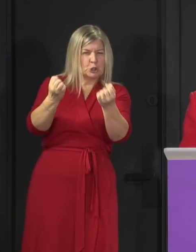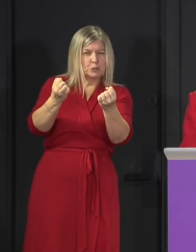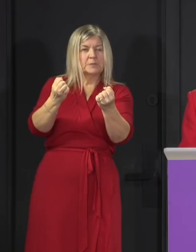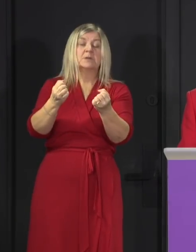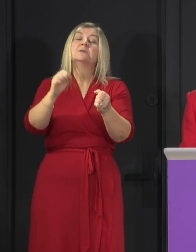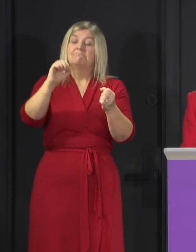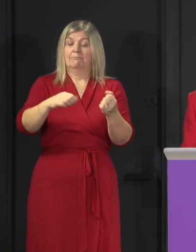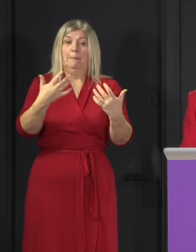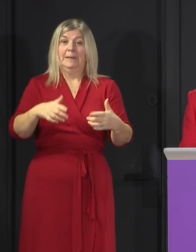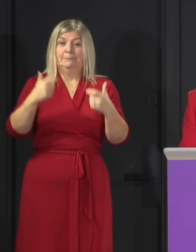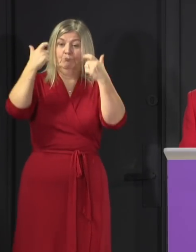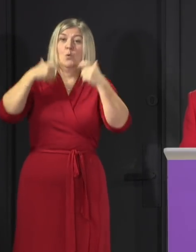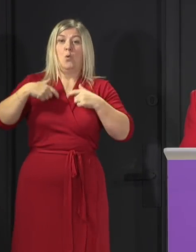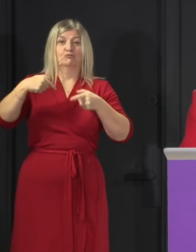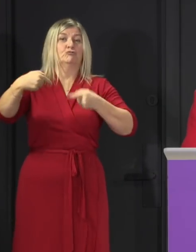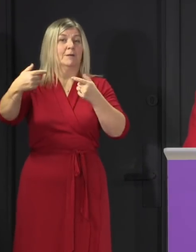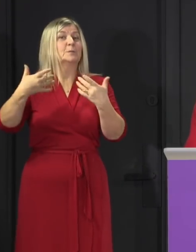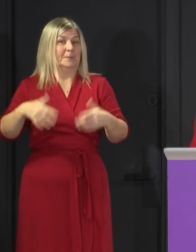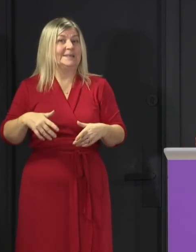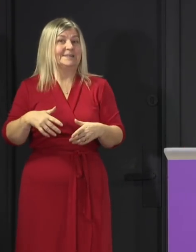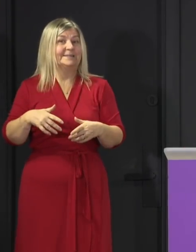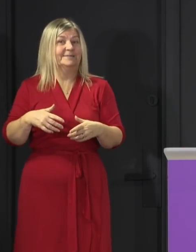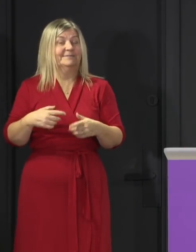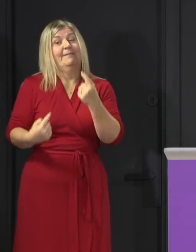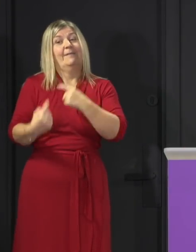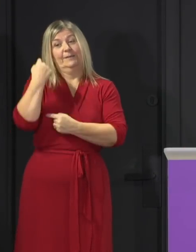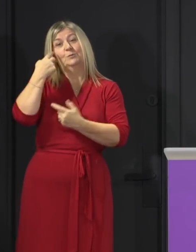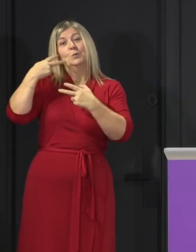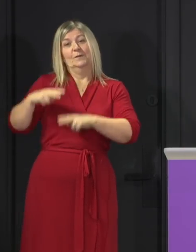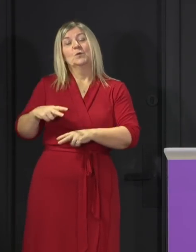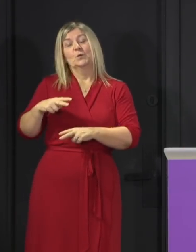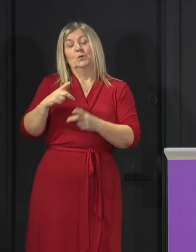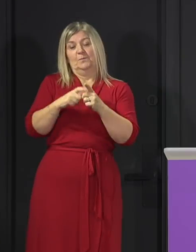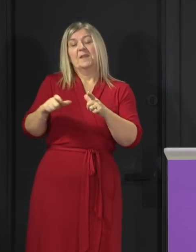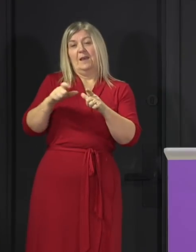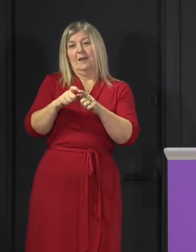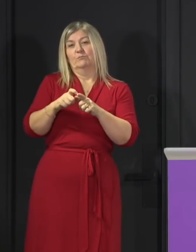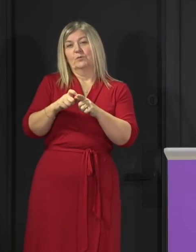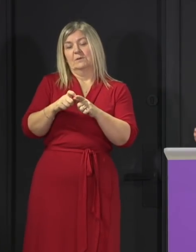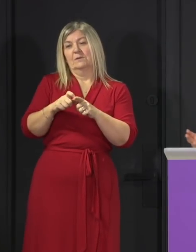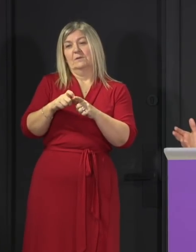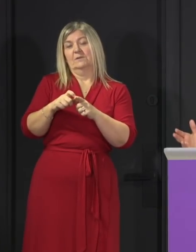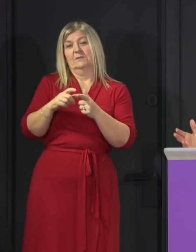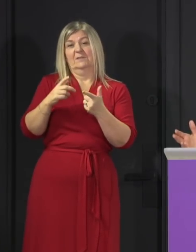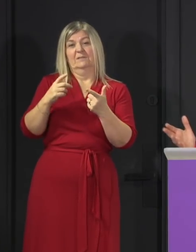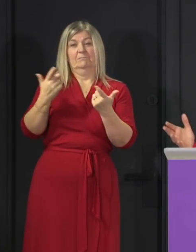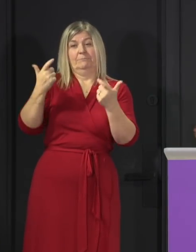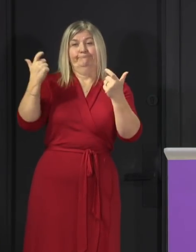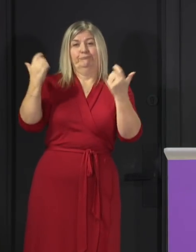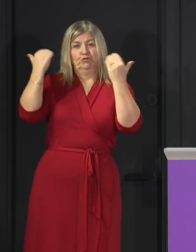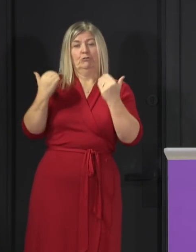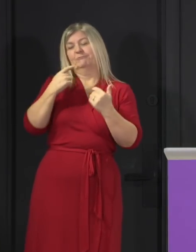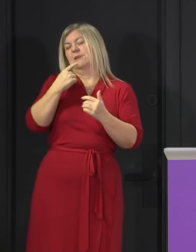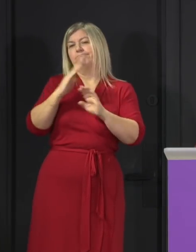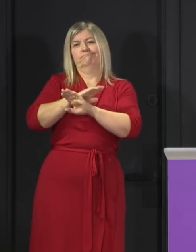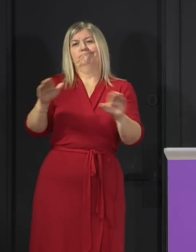challenge to the Edinburgh decision at the end of last week, and a judge on Friday night issued a judgment saying